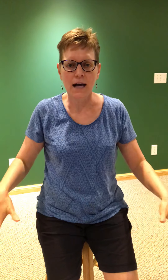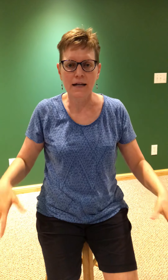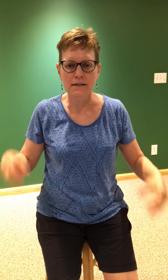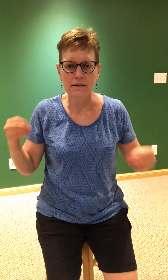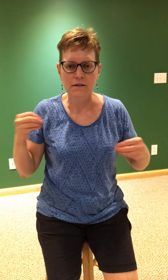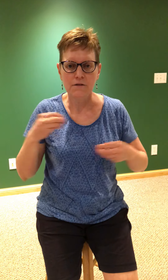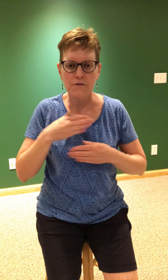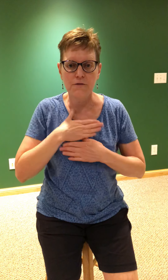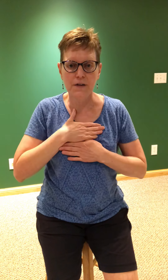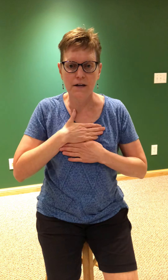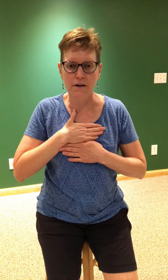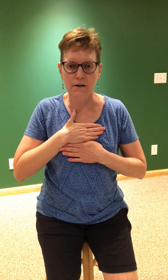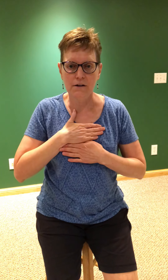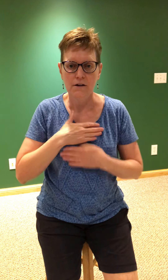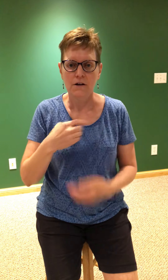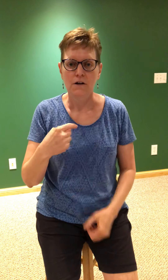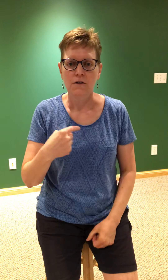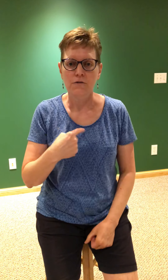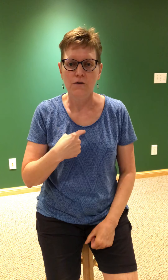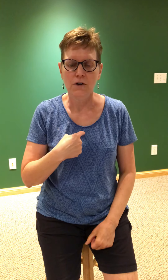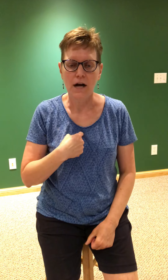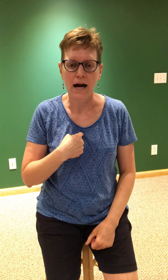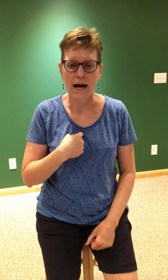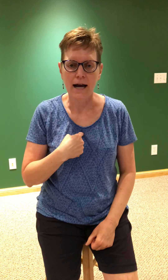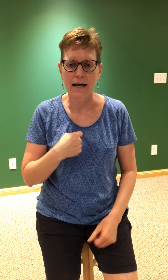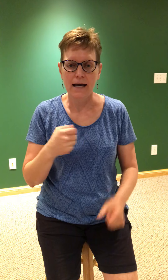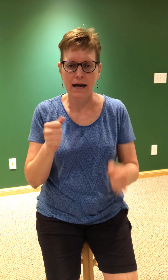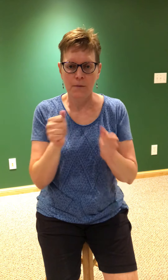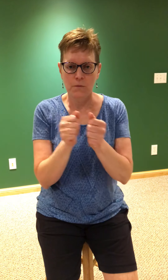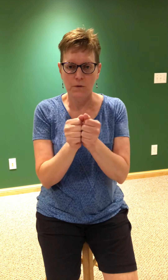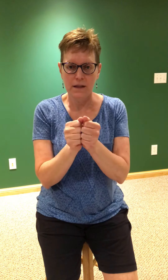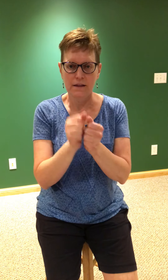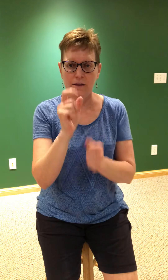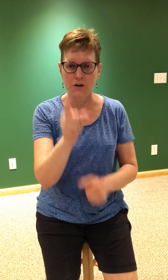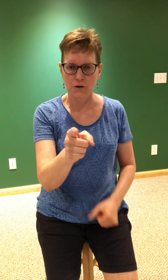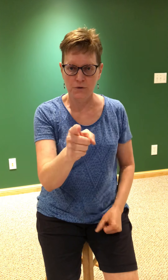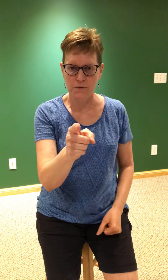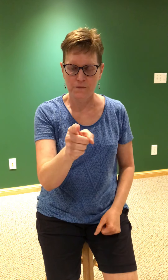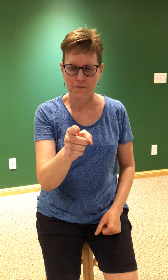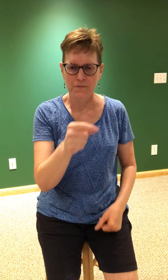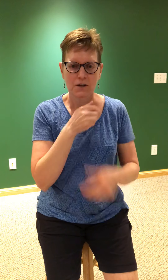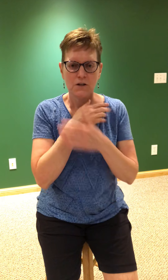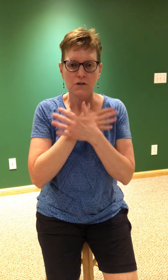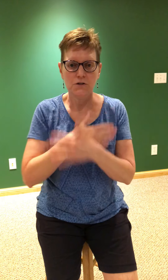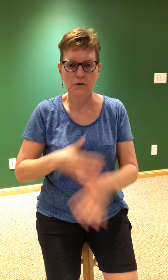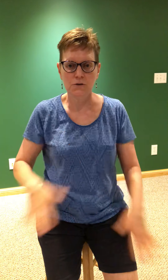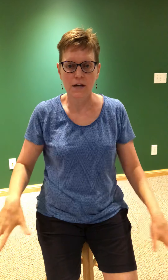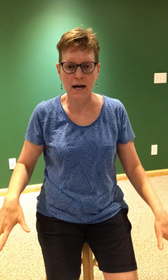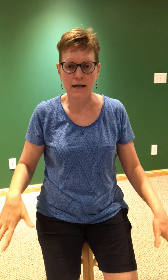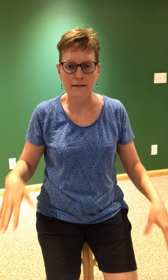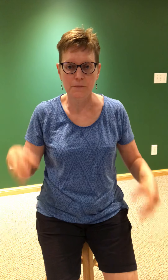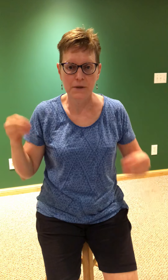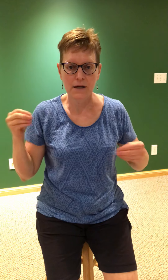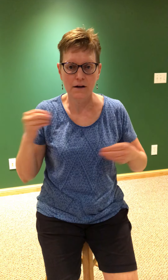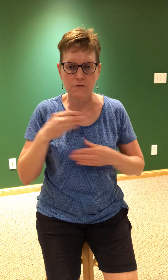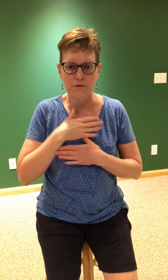not fear, for I am with you. Do not be